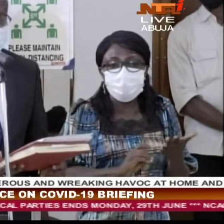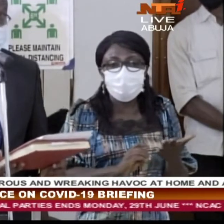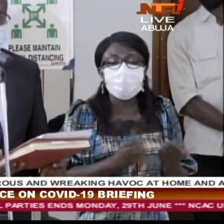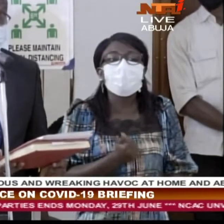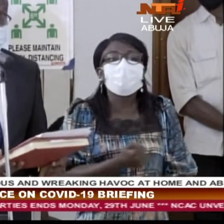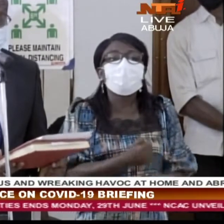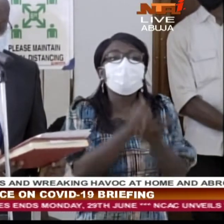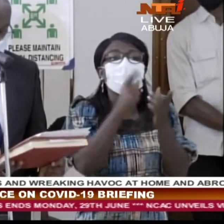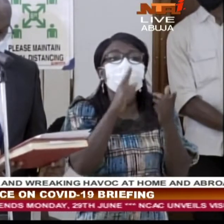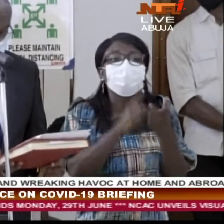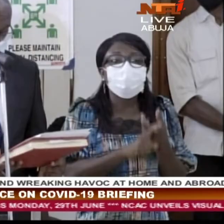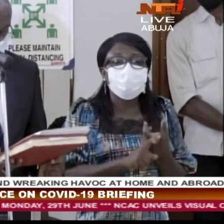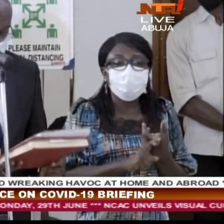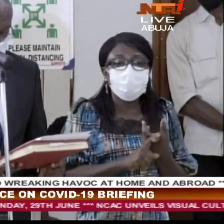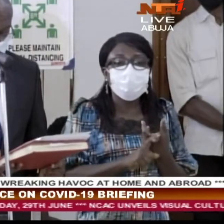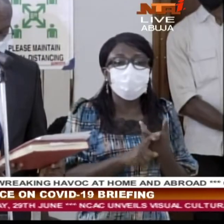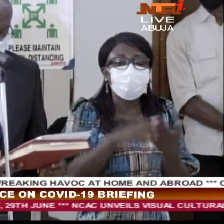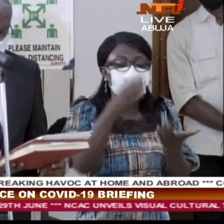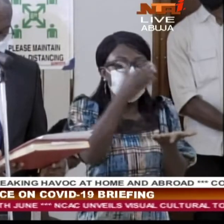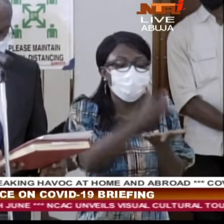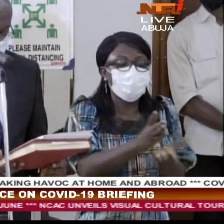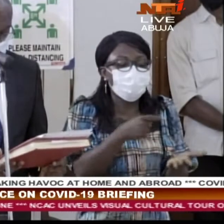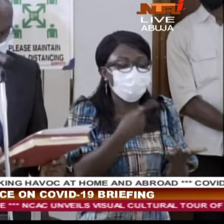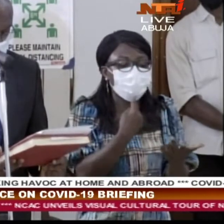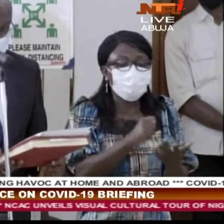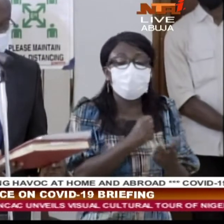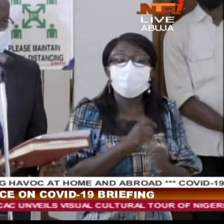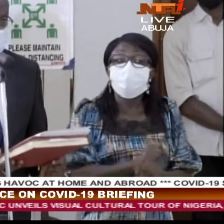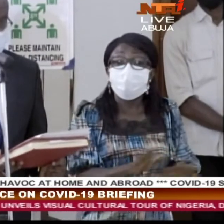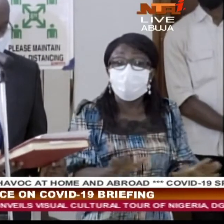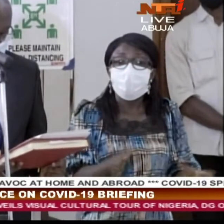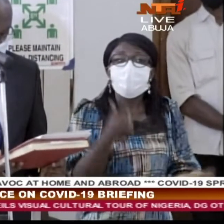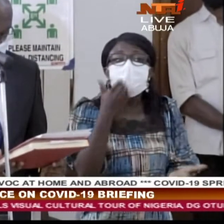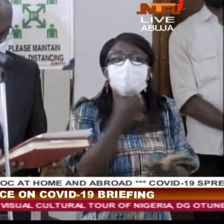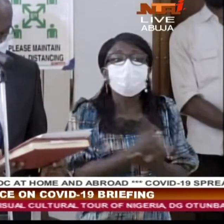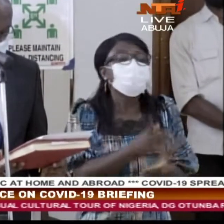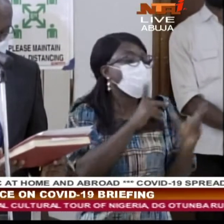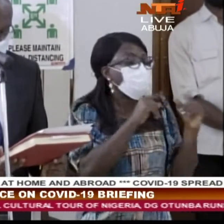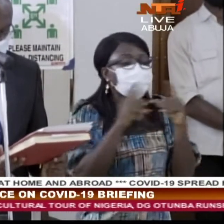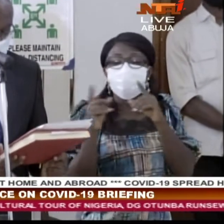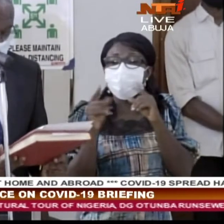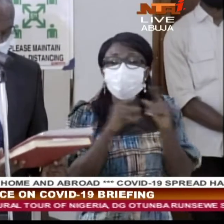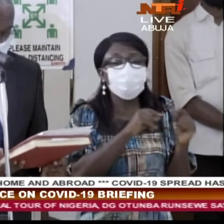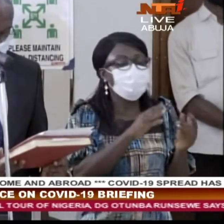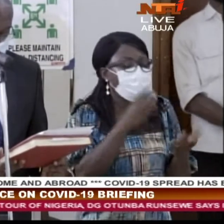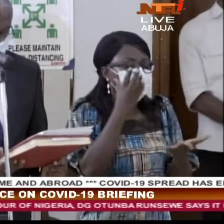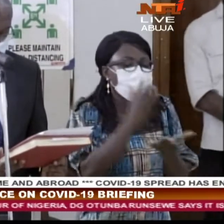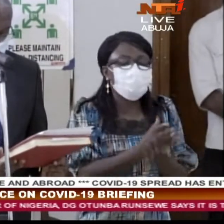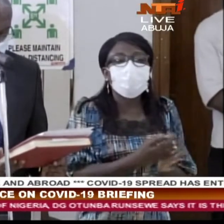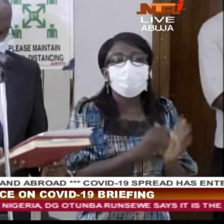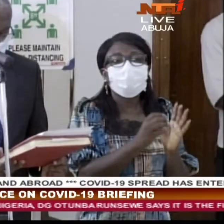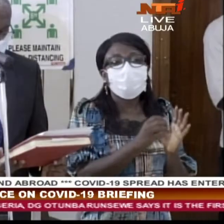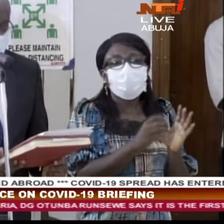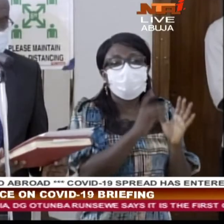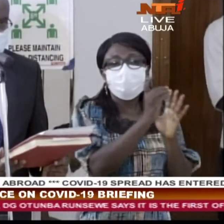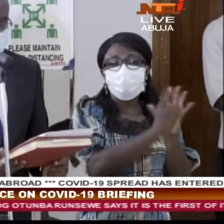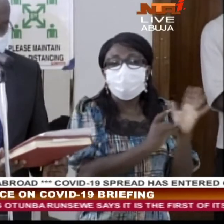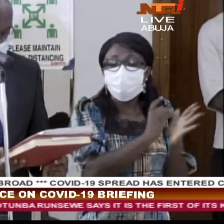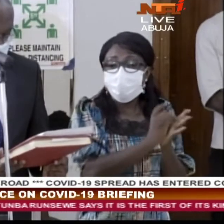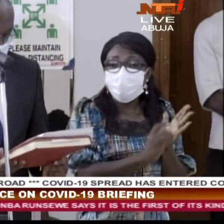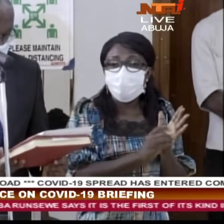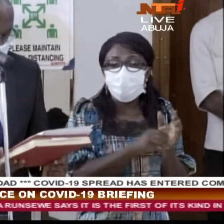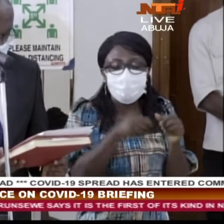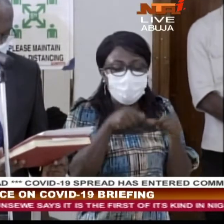to halt the spread, stop the rumors, stop the stigma. Please